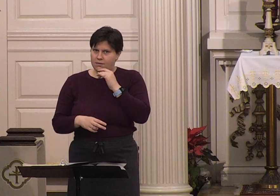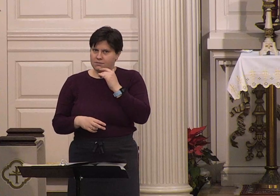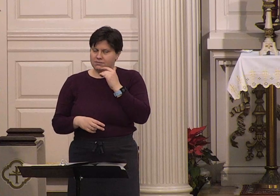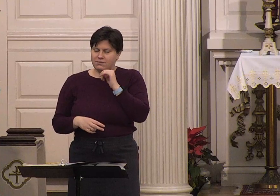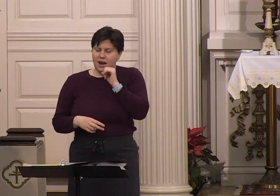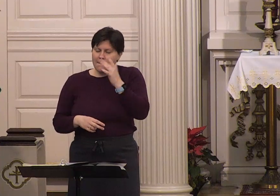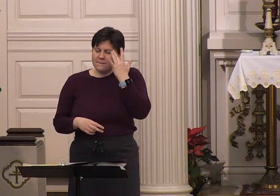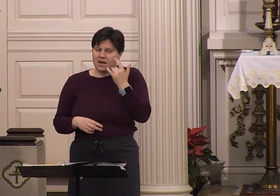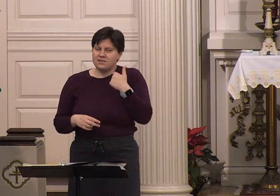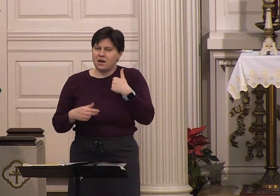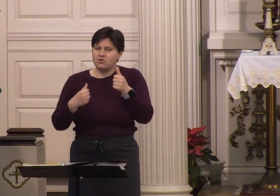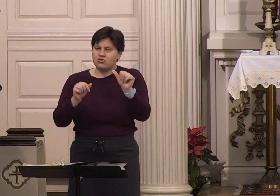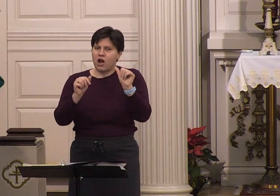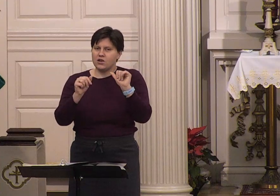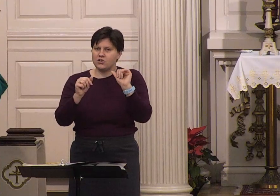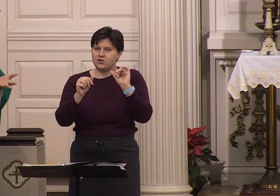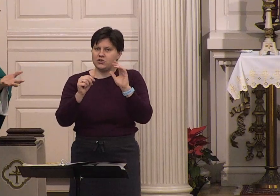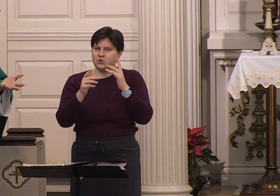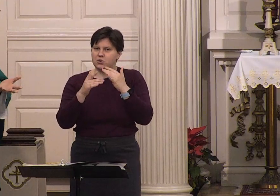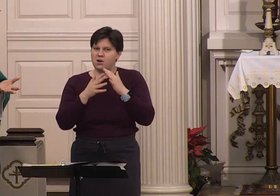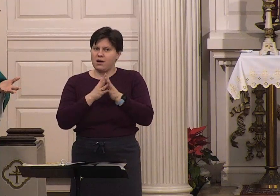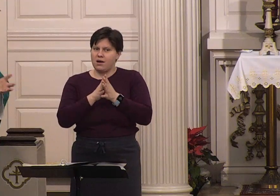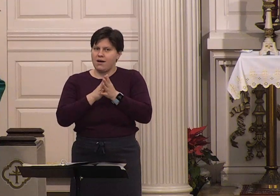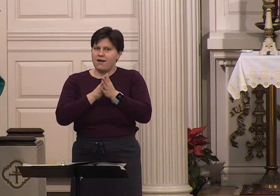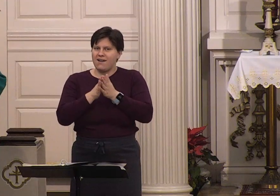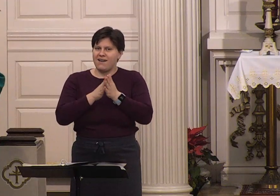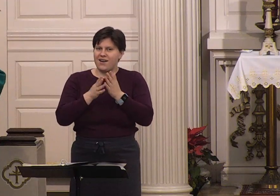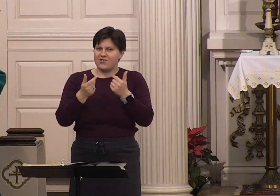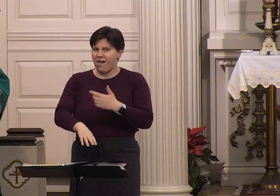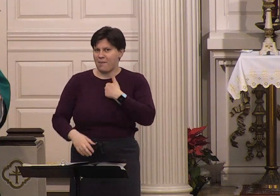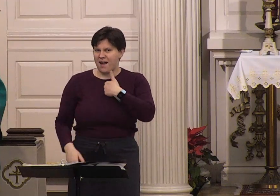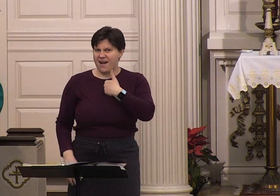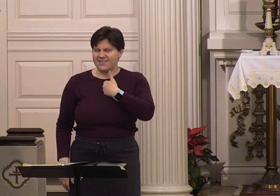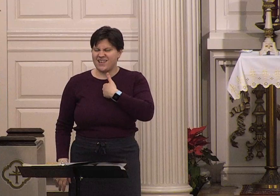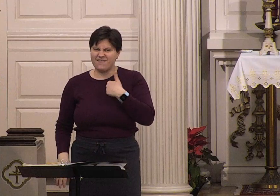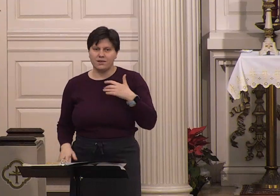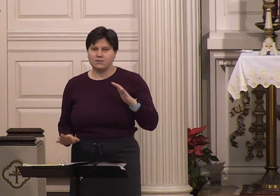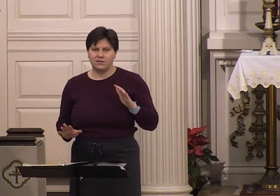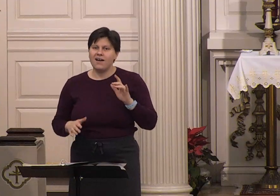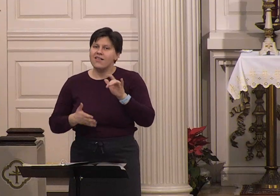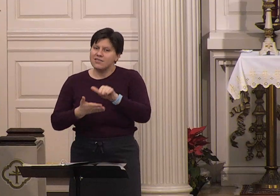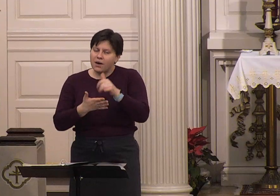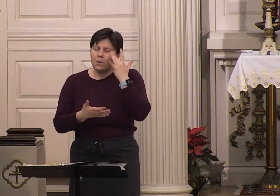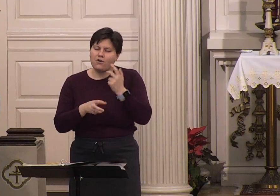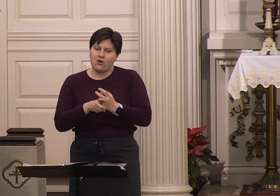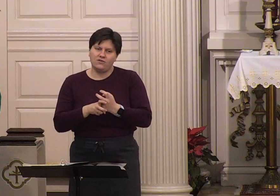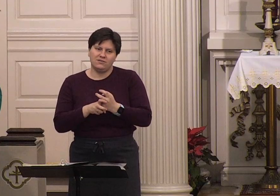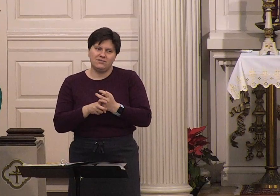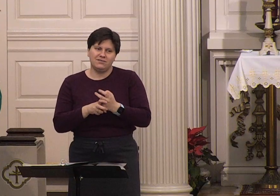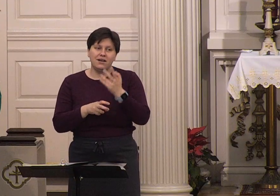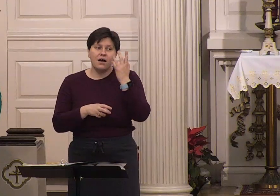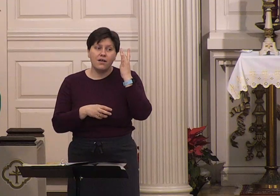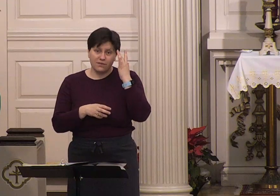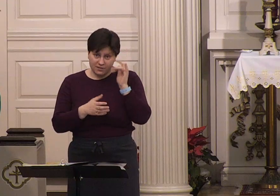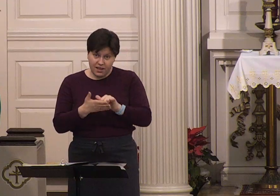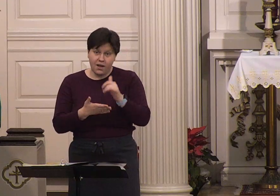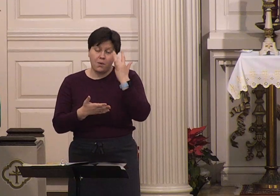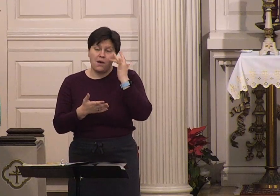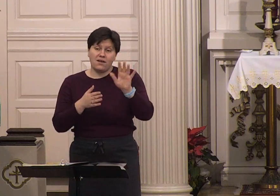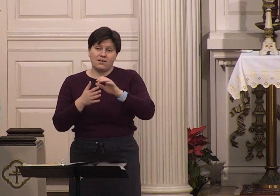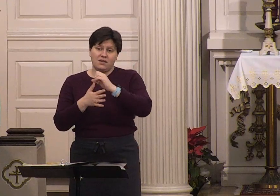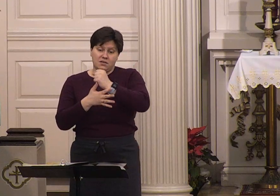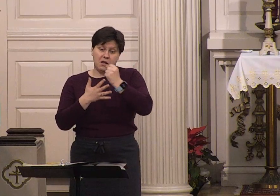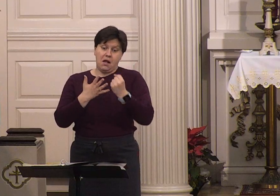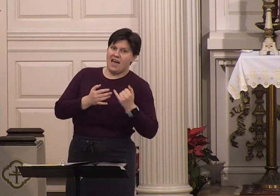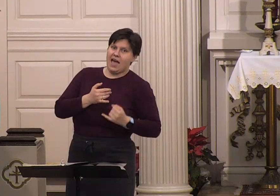life. That's a hard one. That's why it's put at the very end of this list. But let's start at